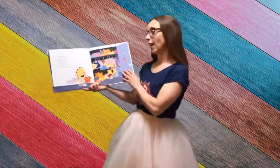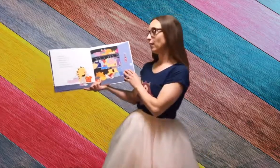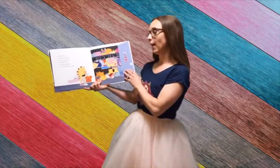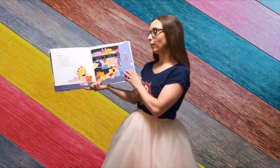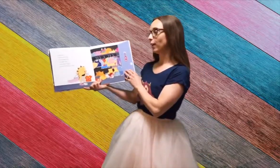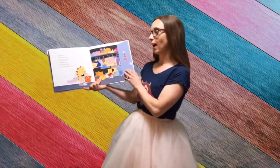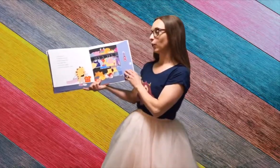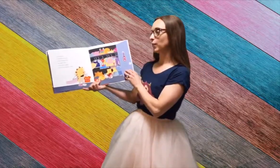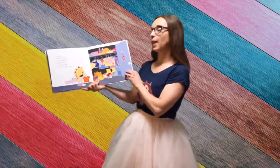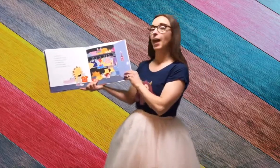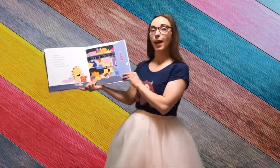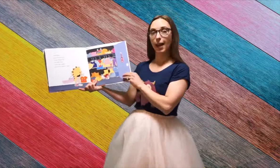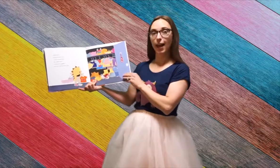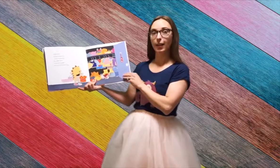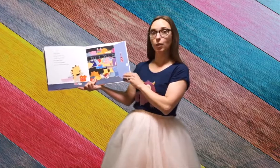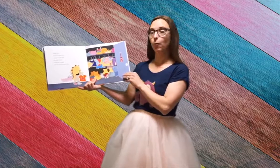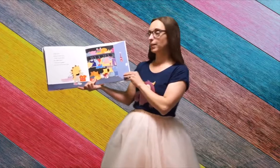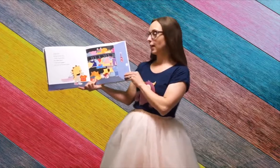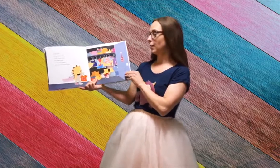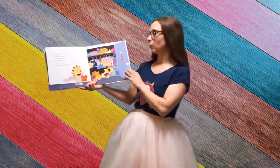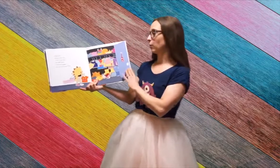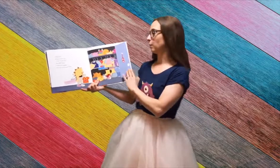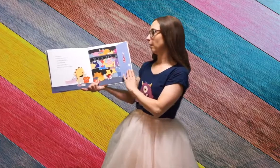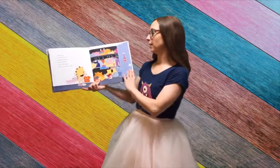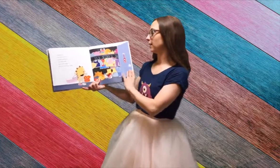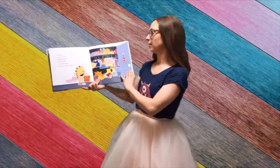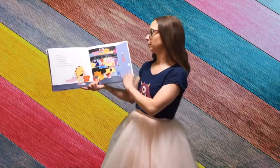aviator goggles, and a hat with dinosaur spikes.